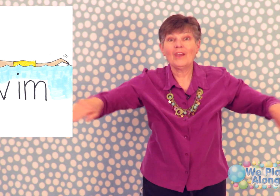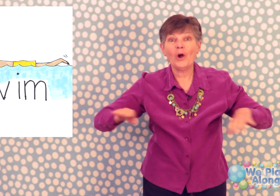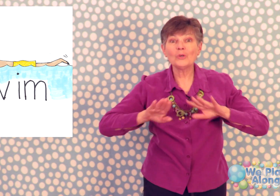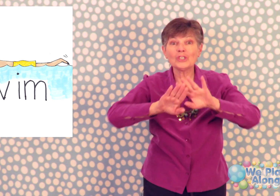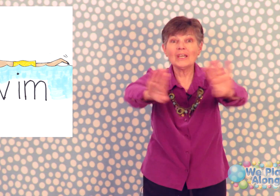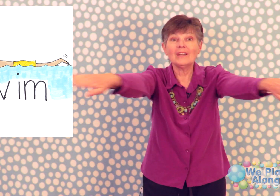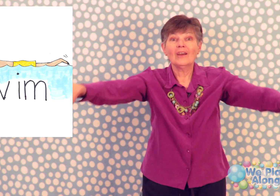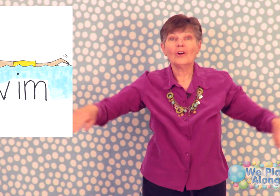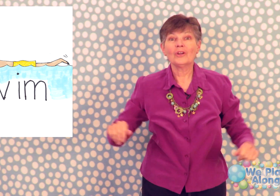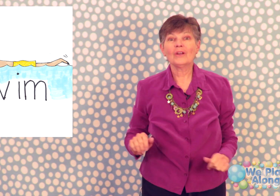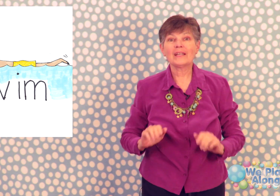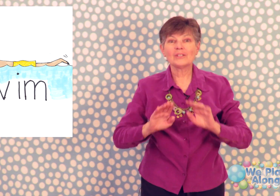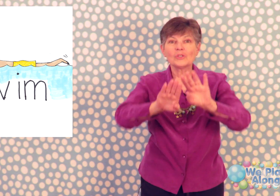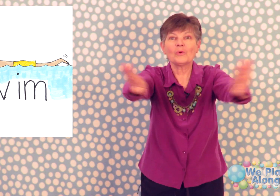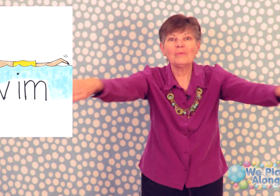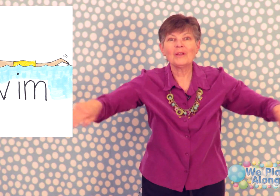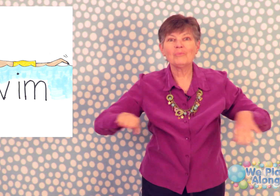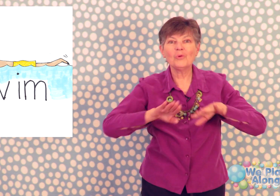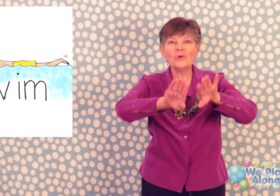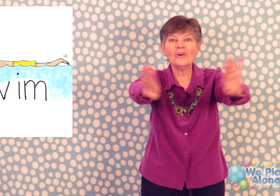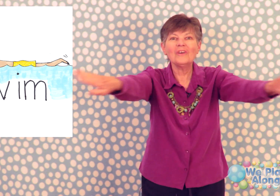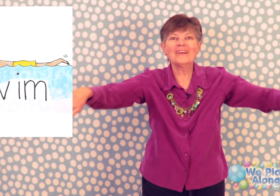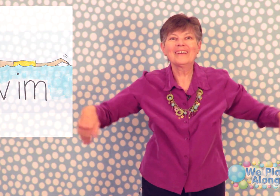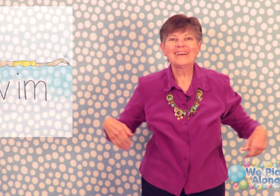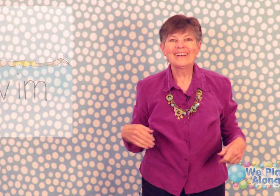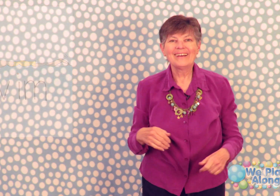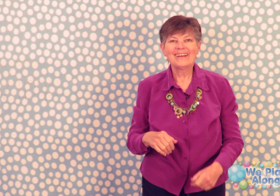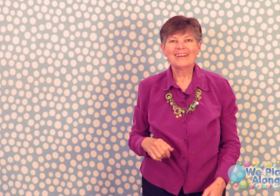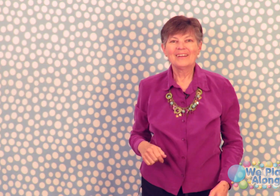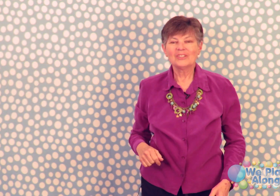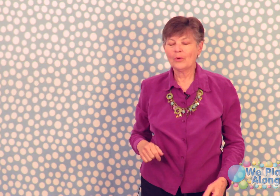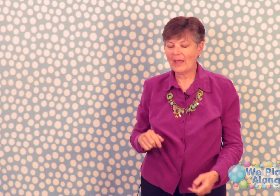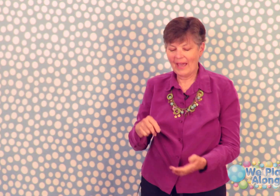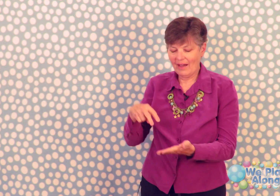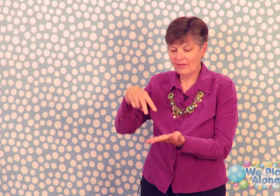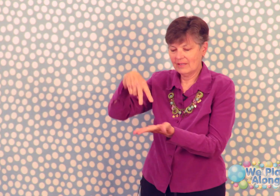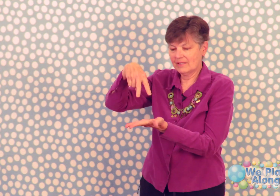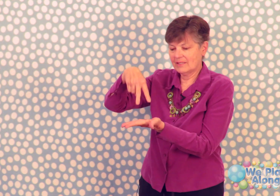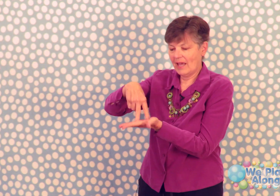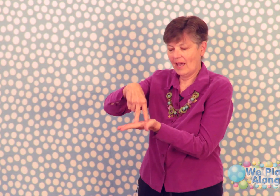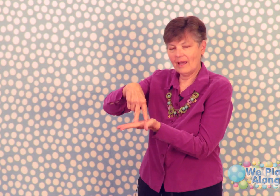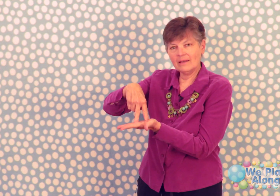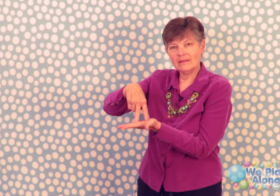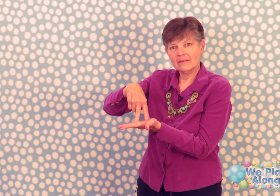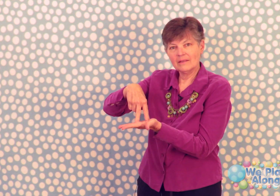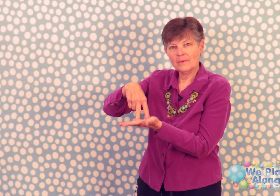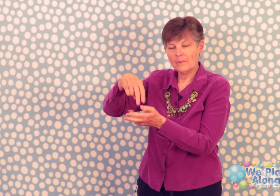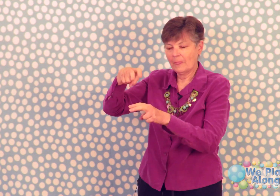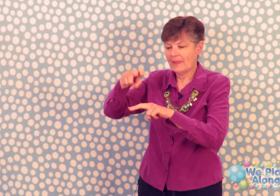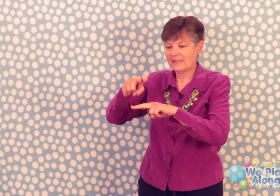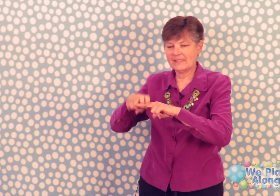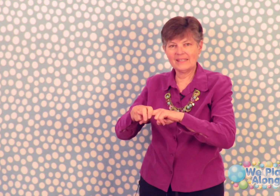the ocean, or do you like to swim in a pool? So we have stand,